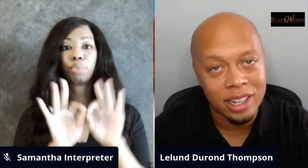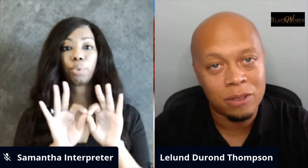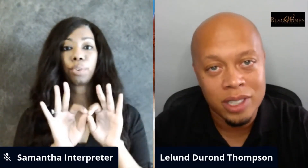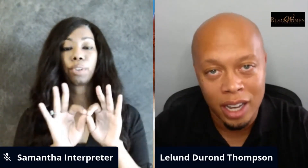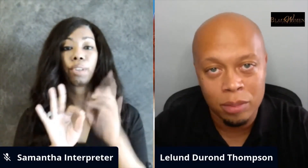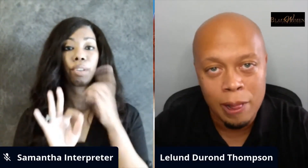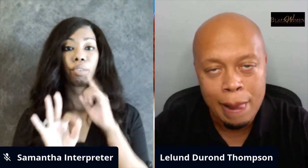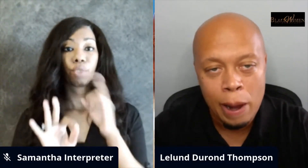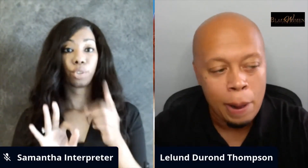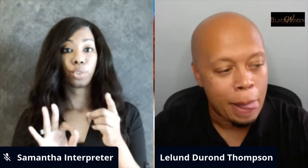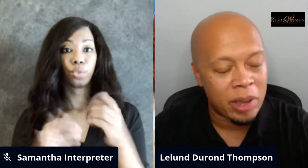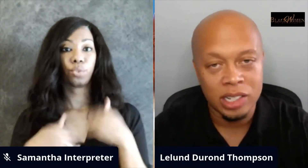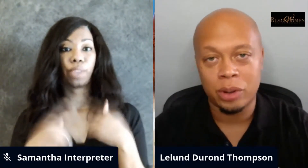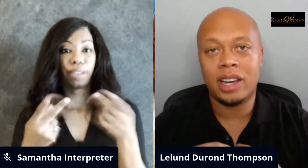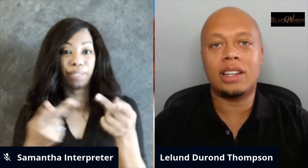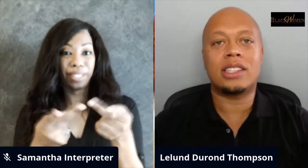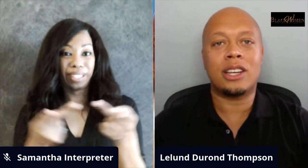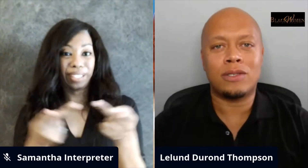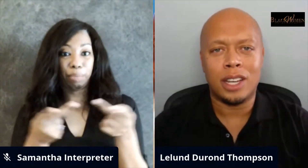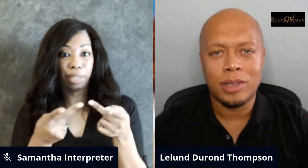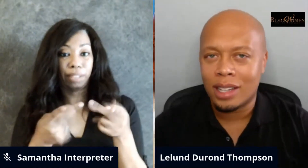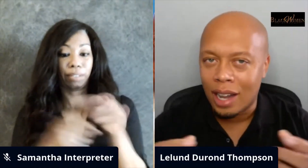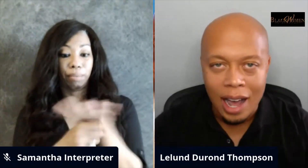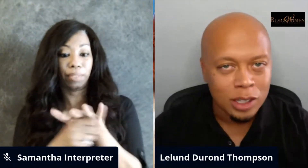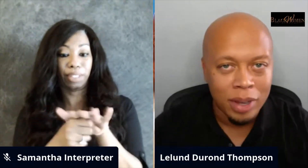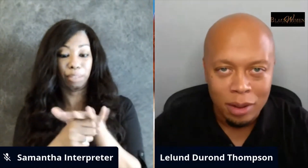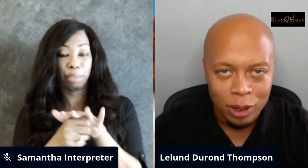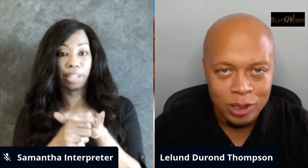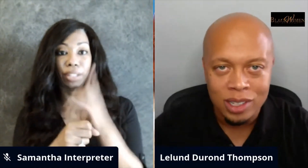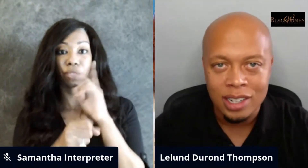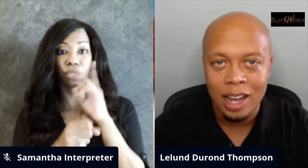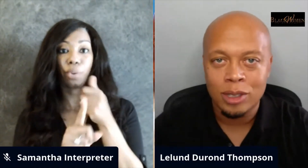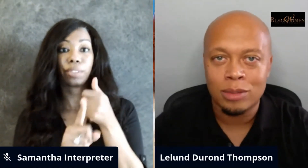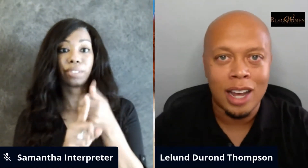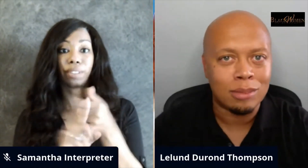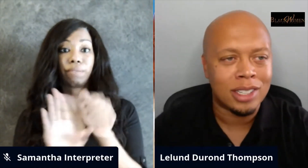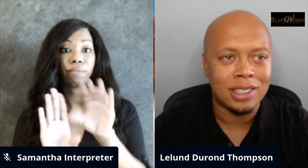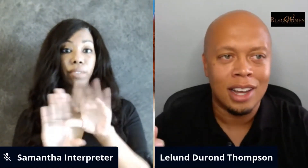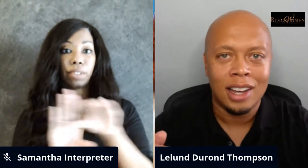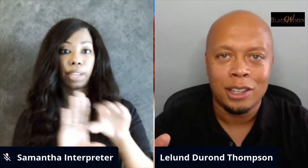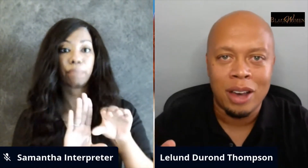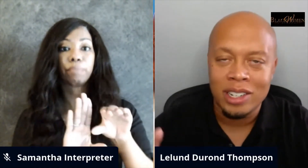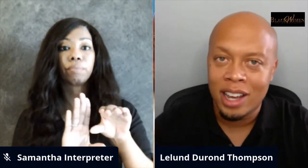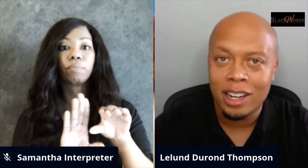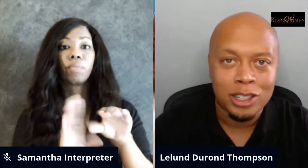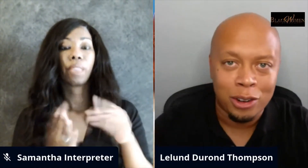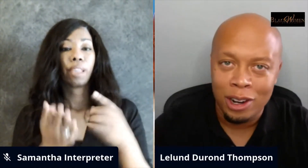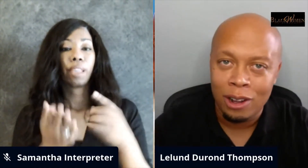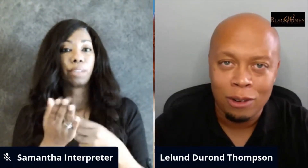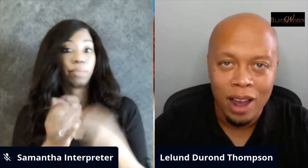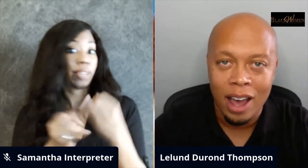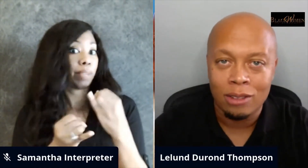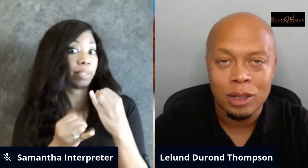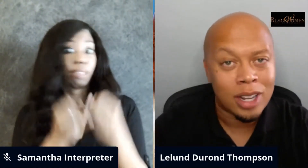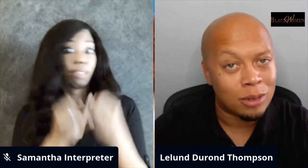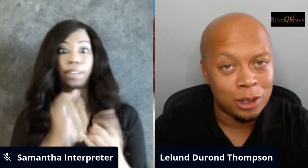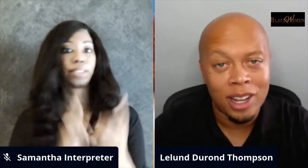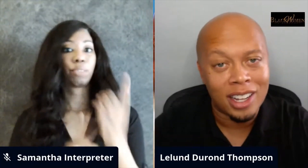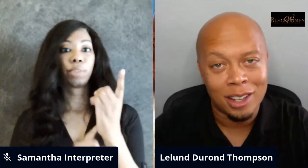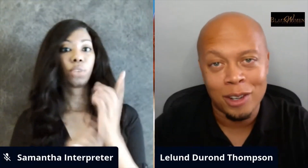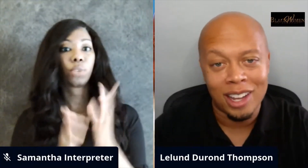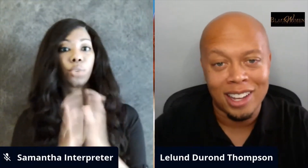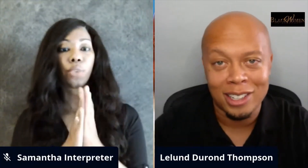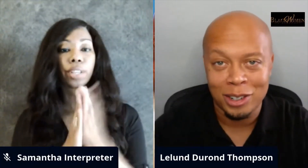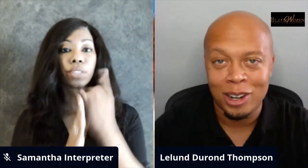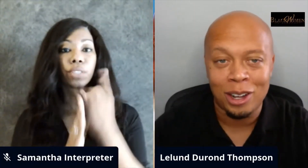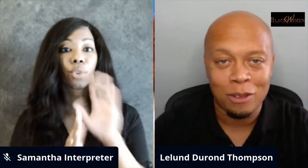to self-tape, because we're getting the self-tapes at the last minute most of the time. Sometimes you have a day to turn it all around, sometimes 2 days